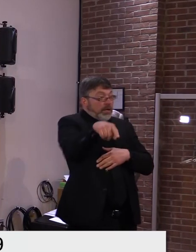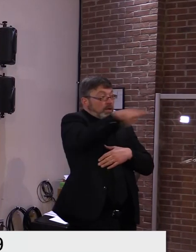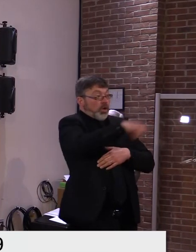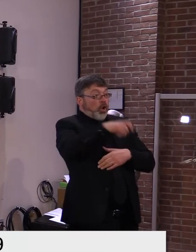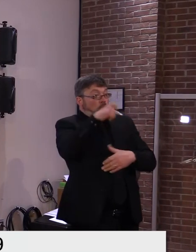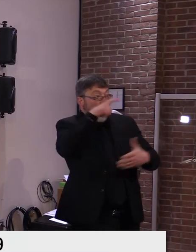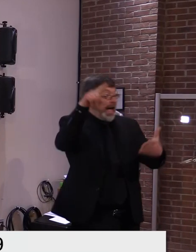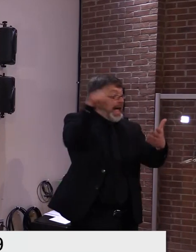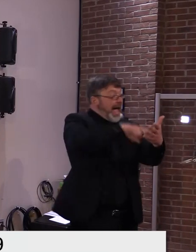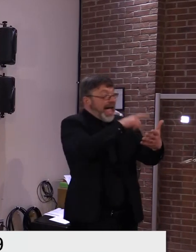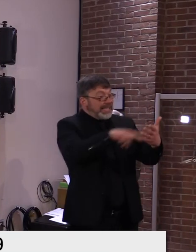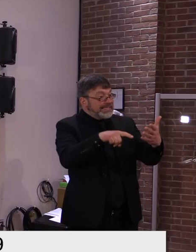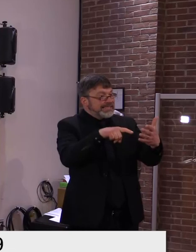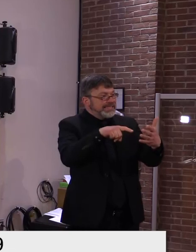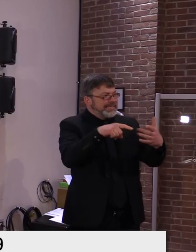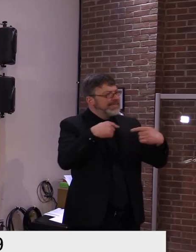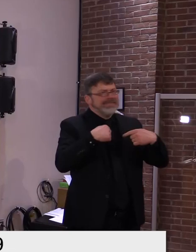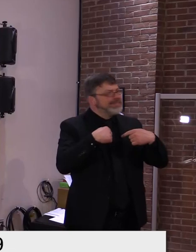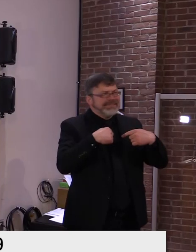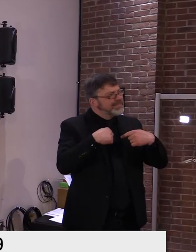the course of a one-year pandemic,